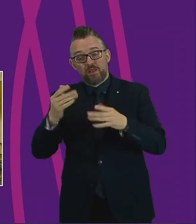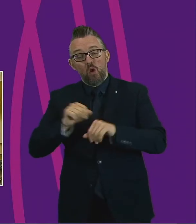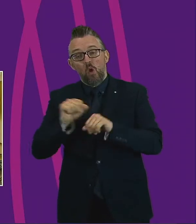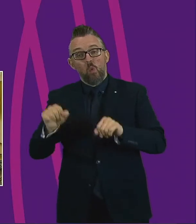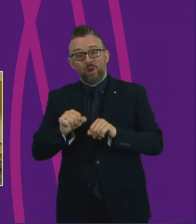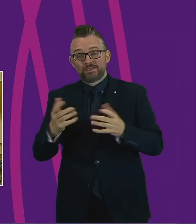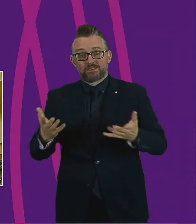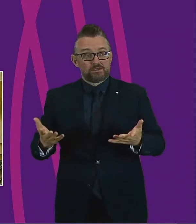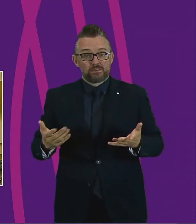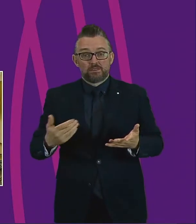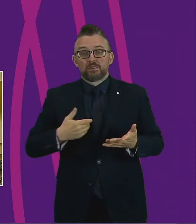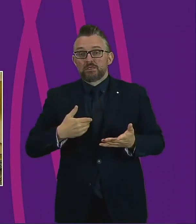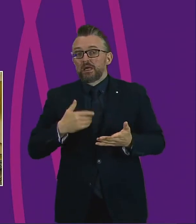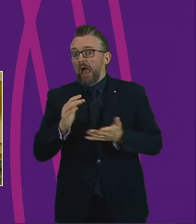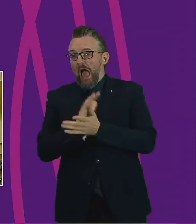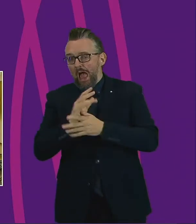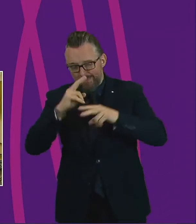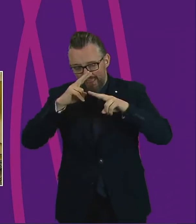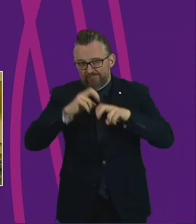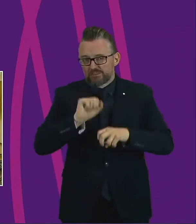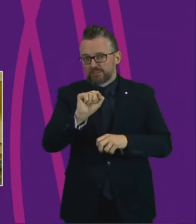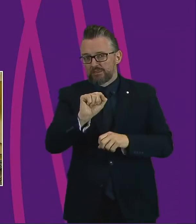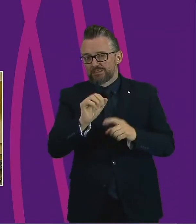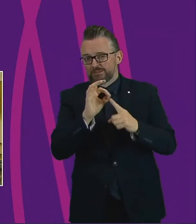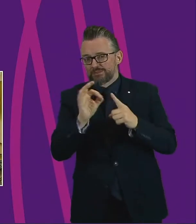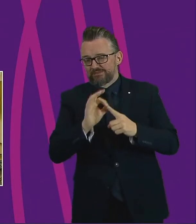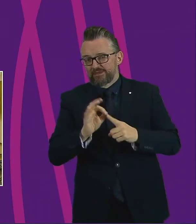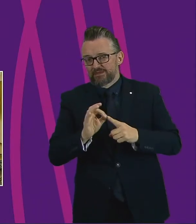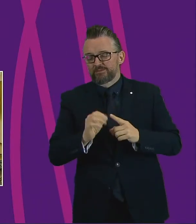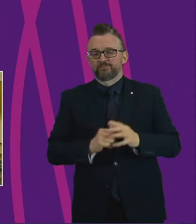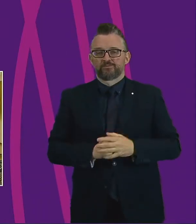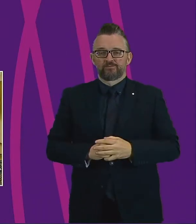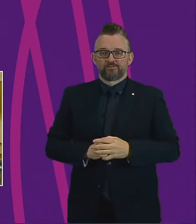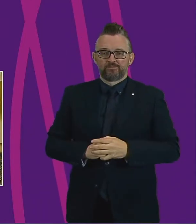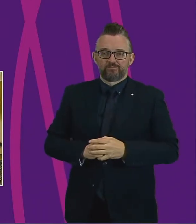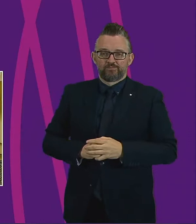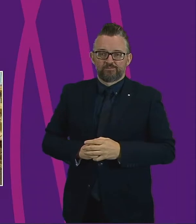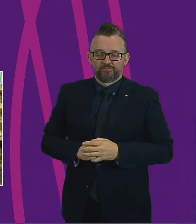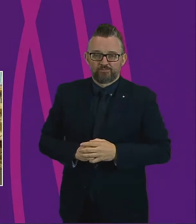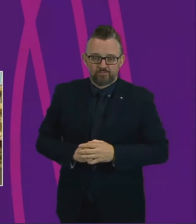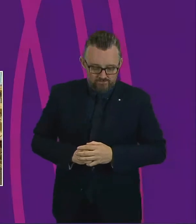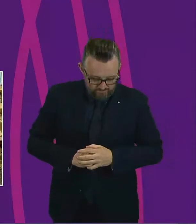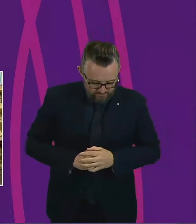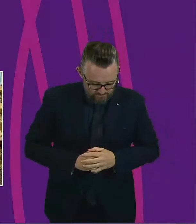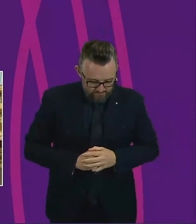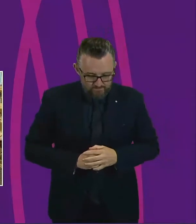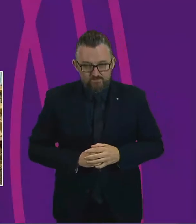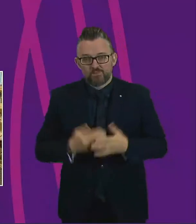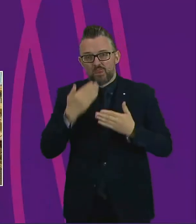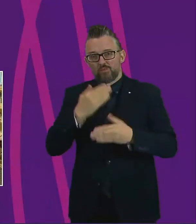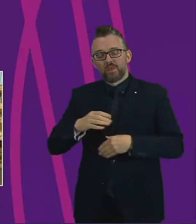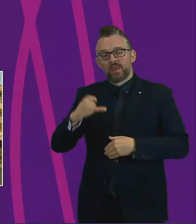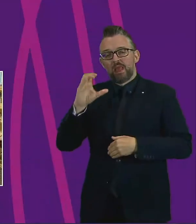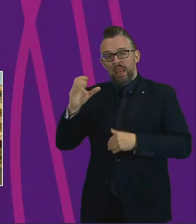picked up, obviously I'd be happy to look into that if I had further details of the particular circumstances. Thank you. Claire Adamson, to be followed by Maurice